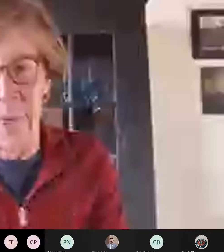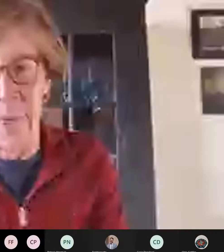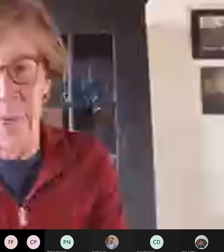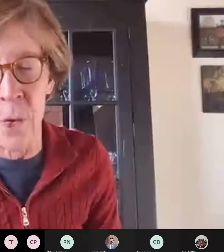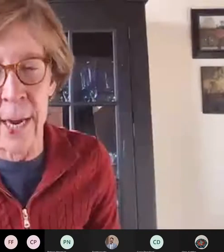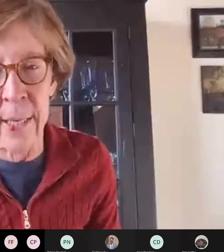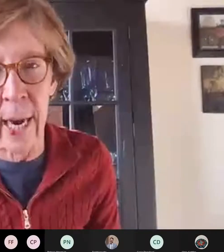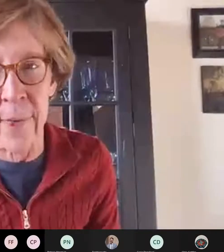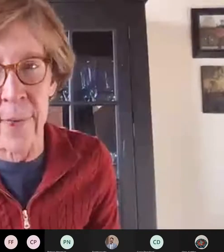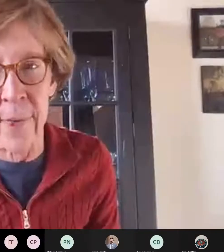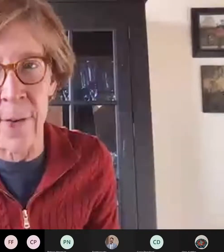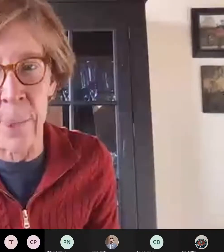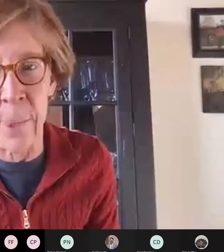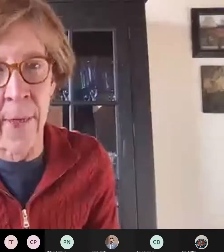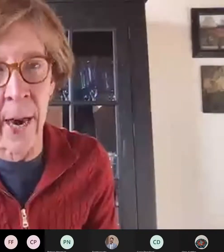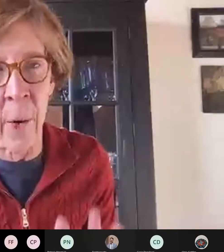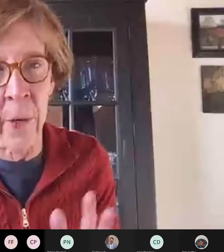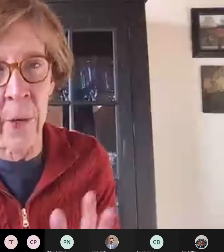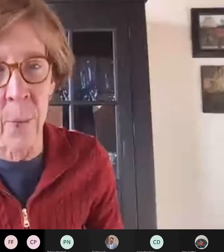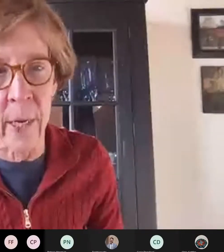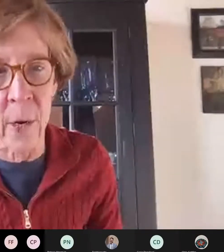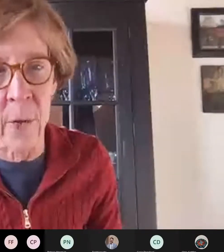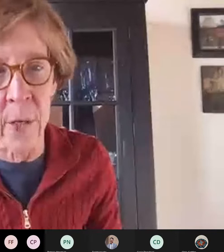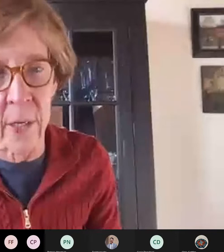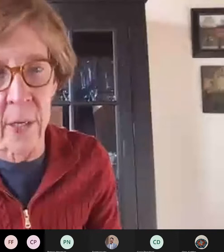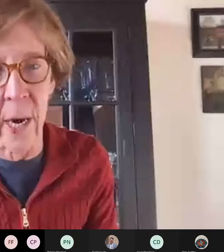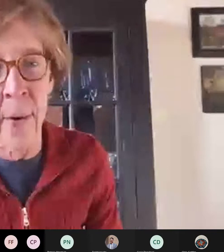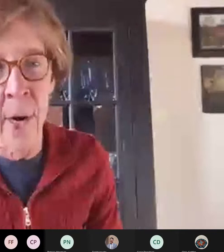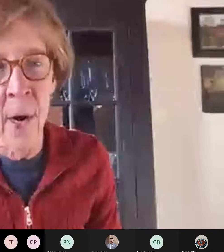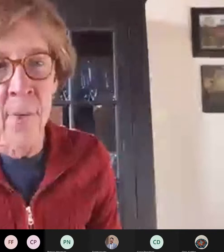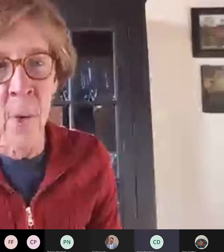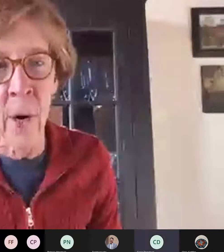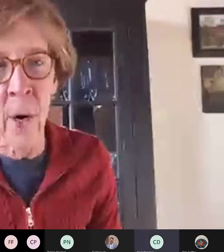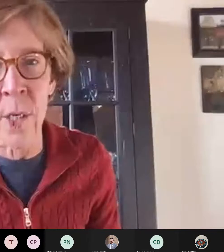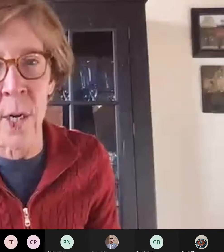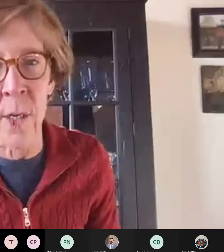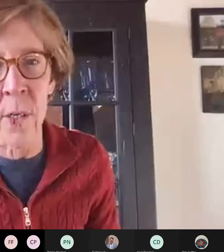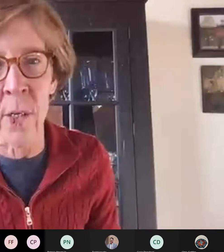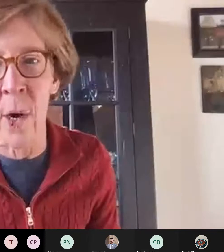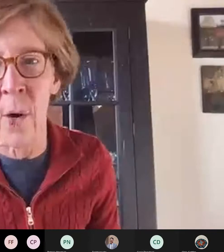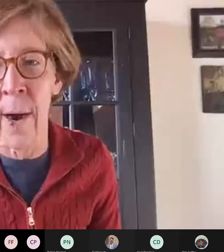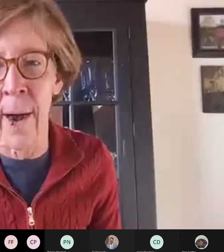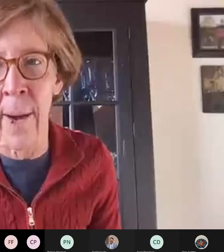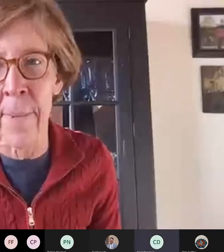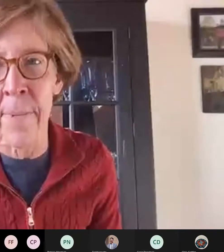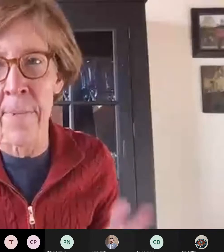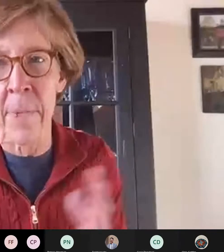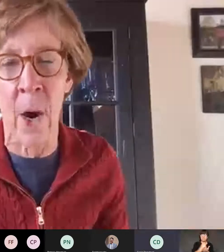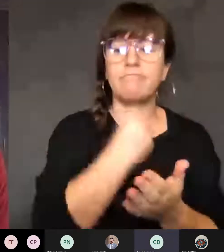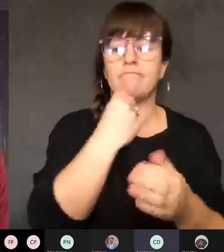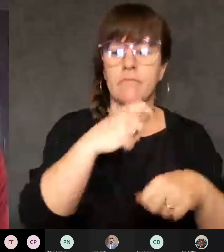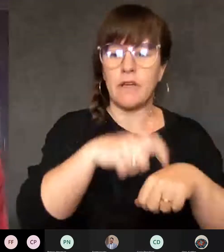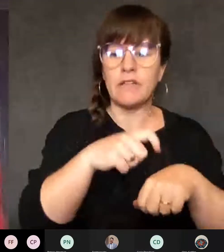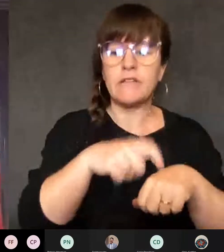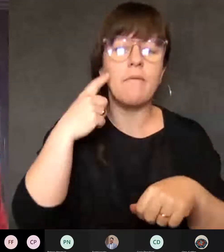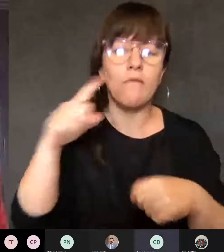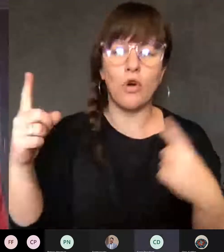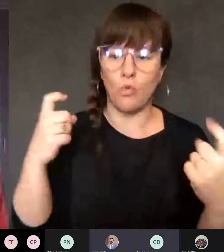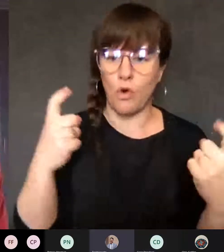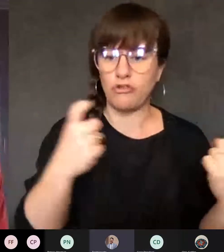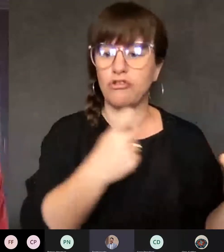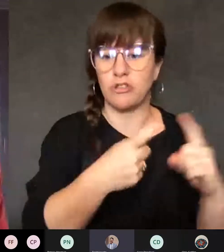I just have a few things to kind of update you on, and then I really want to use this time for questions. So, I'm not going